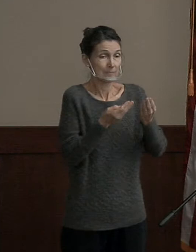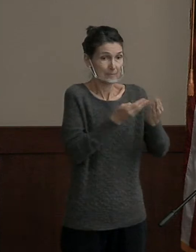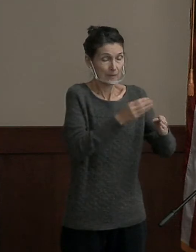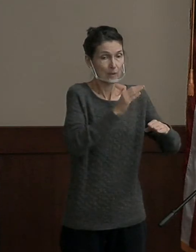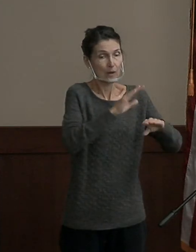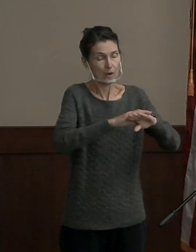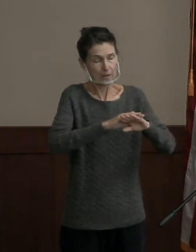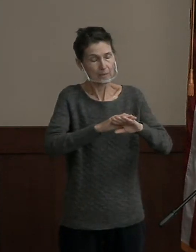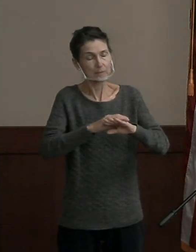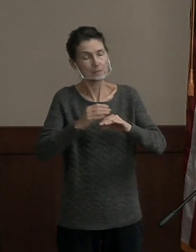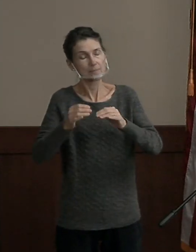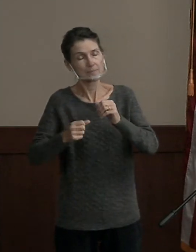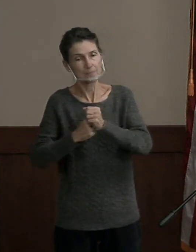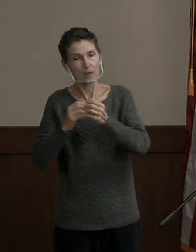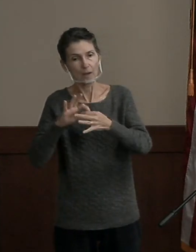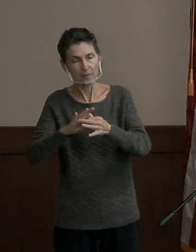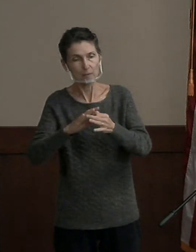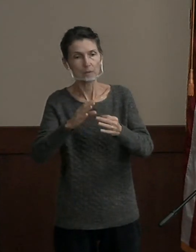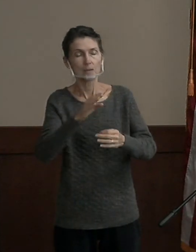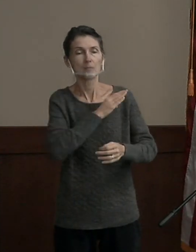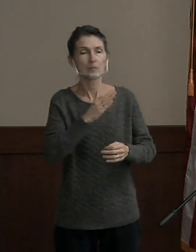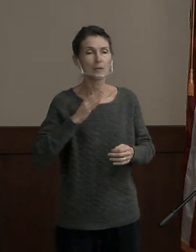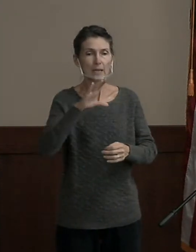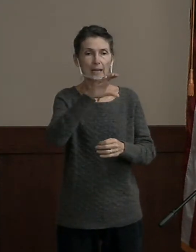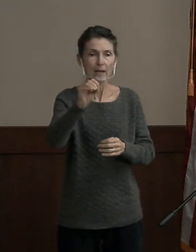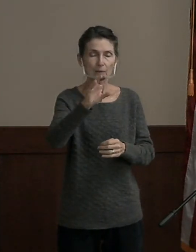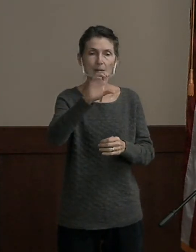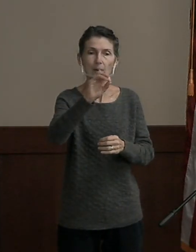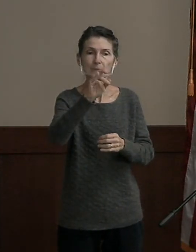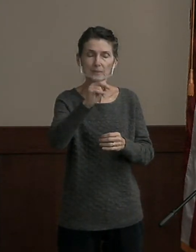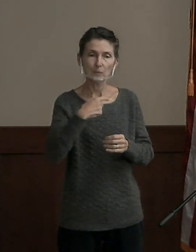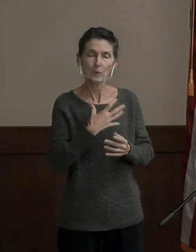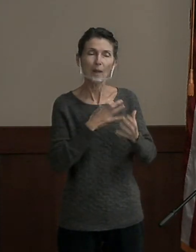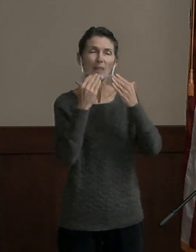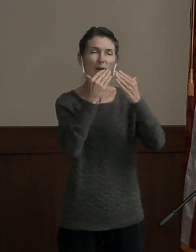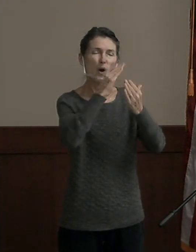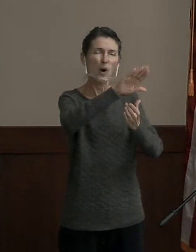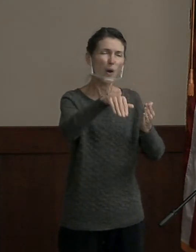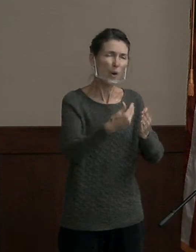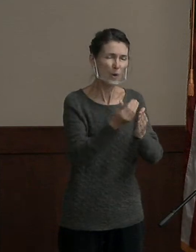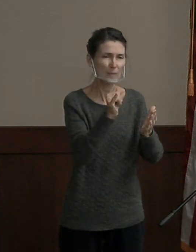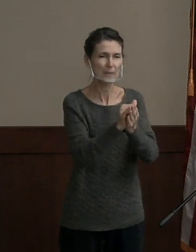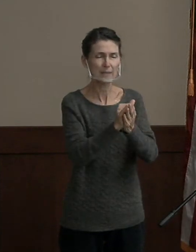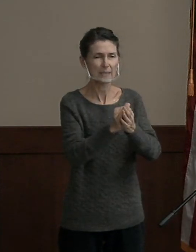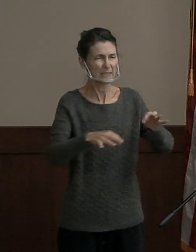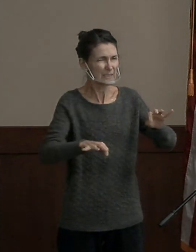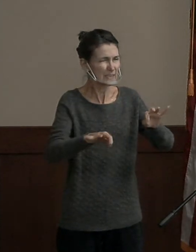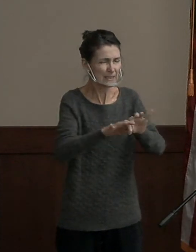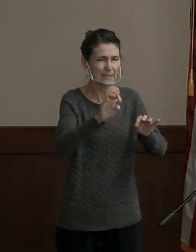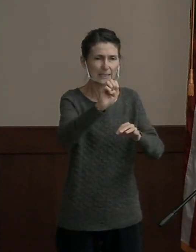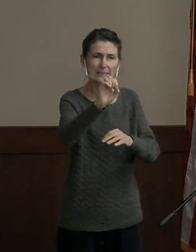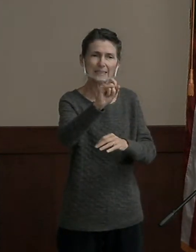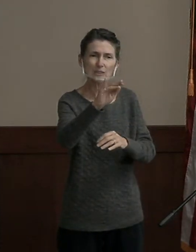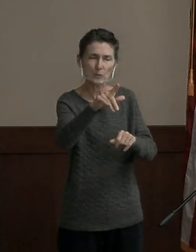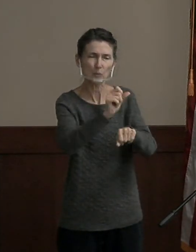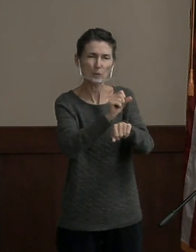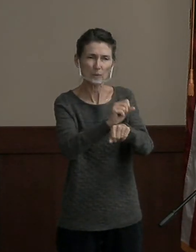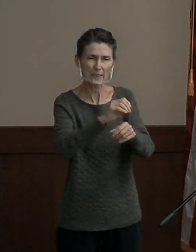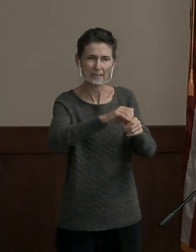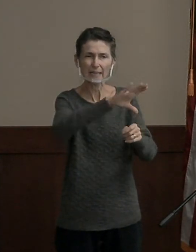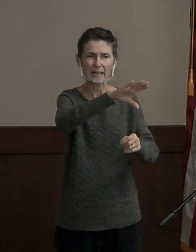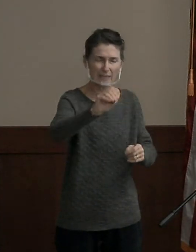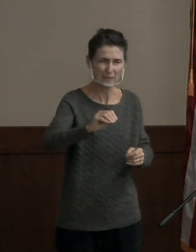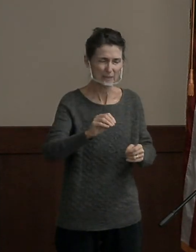of the Board of County Commissioners, we would like to thank all the essential workers and county employees who have been tirelessly putting in extra